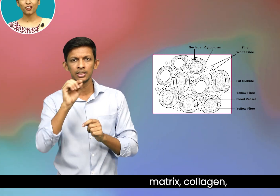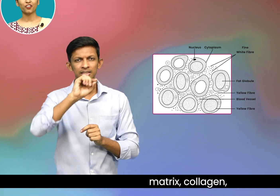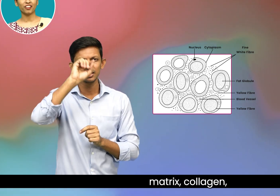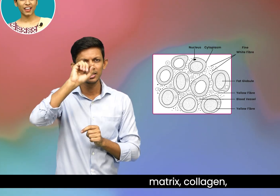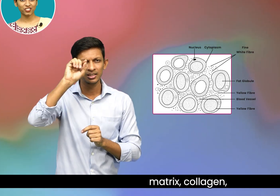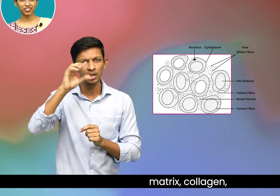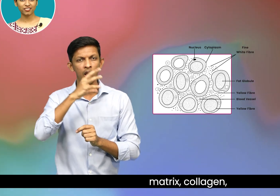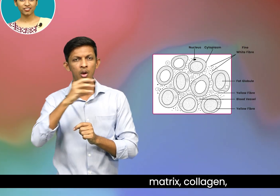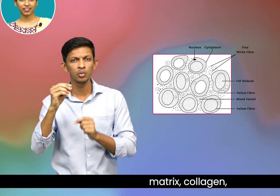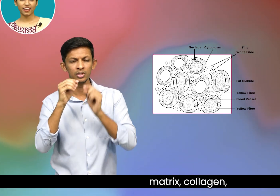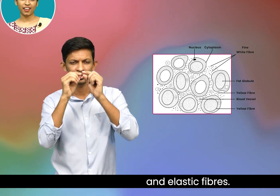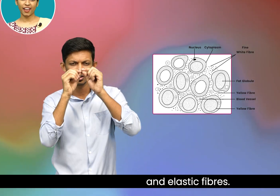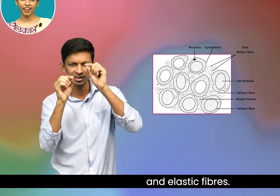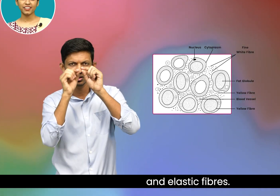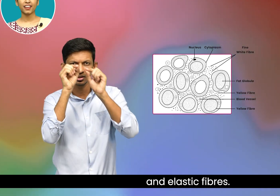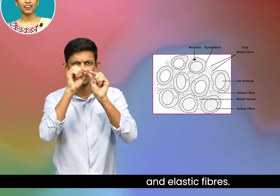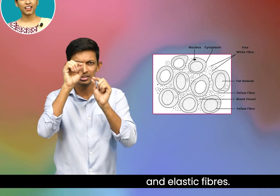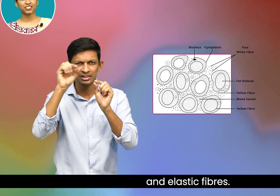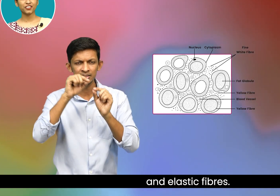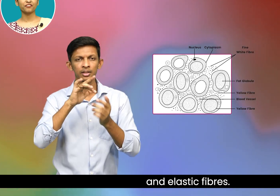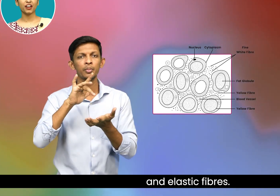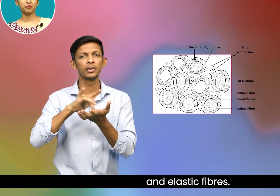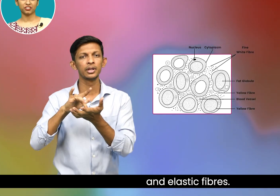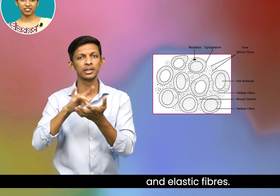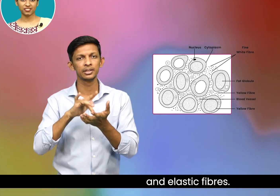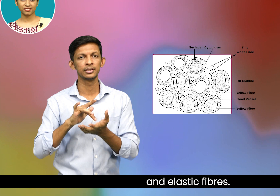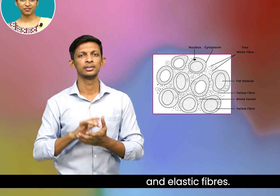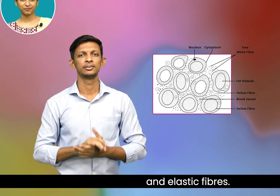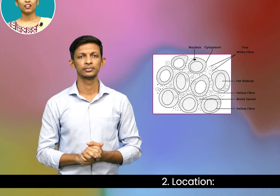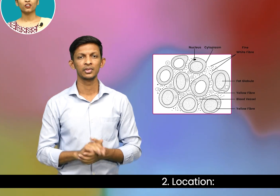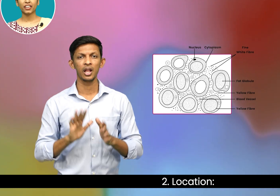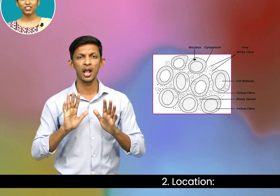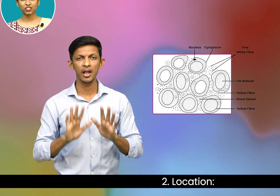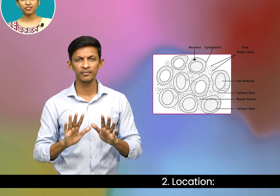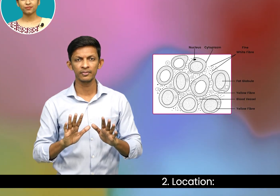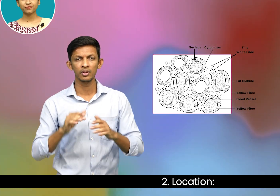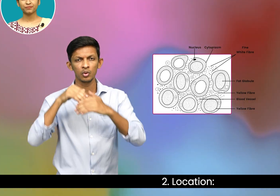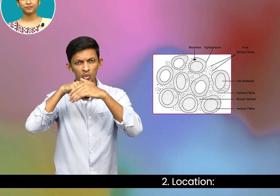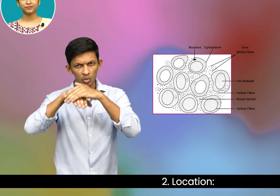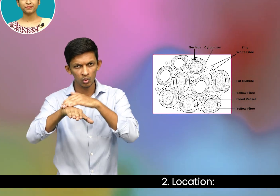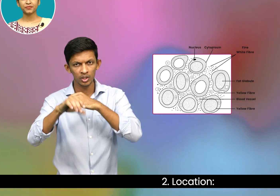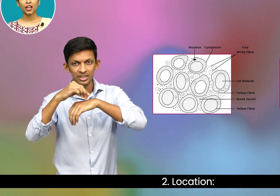matrix, collagen, and elastic fibers. Location.